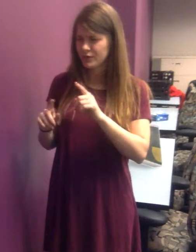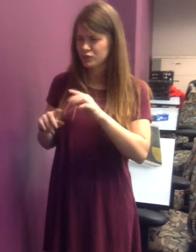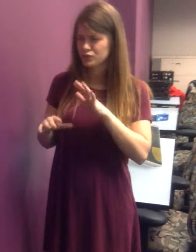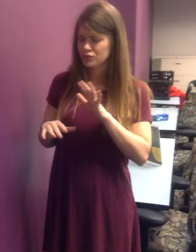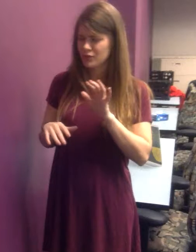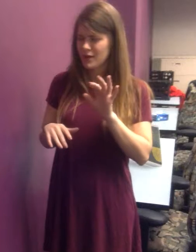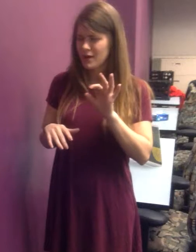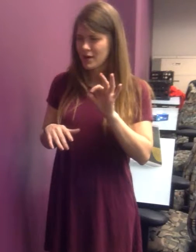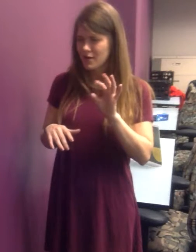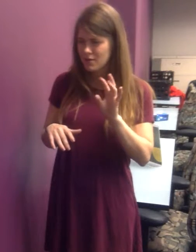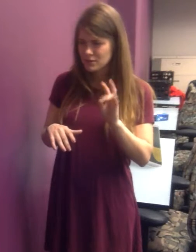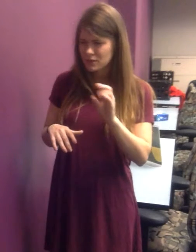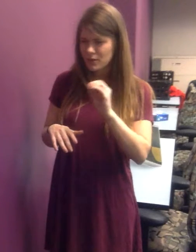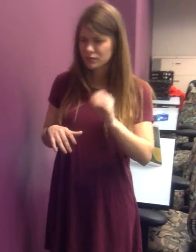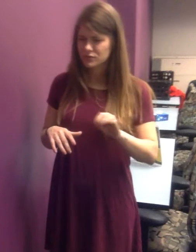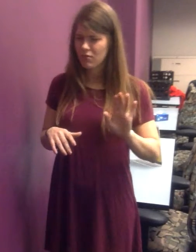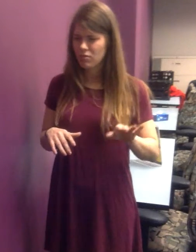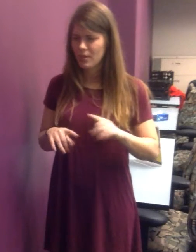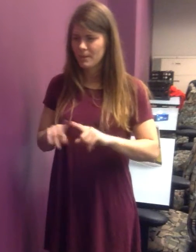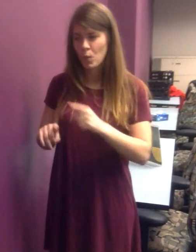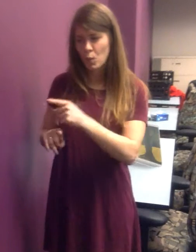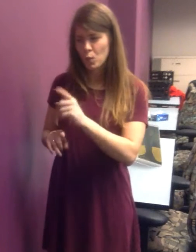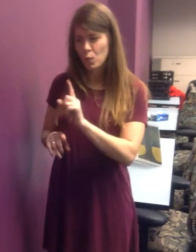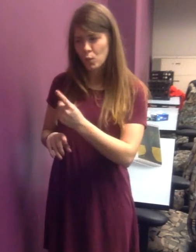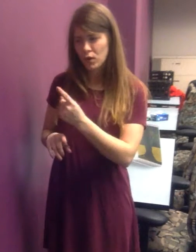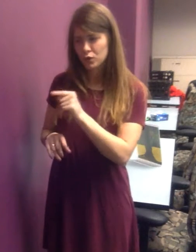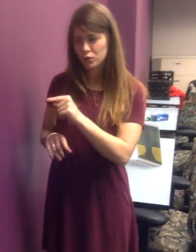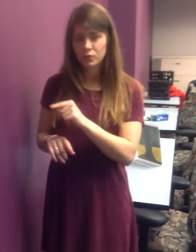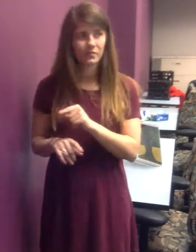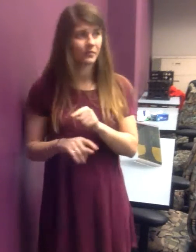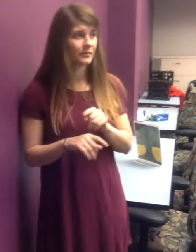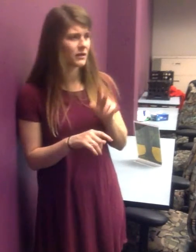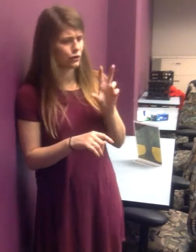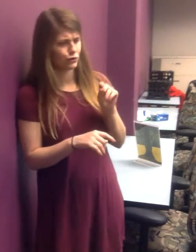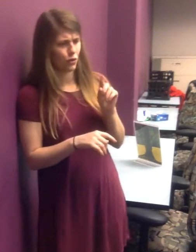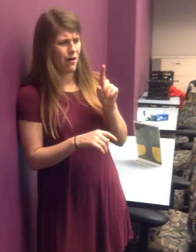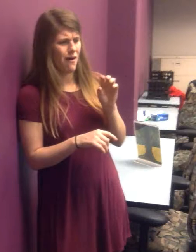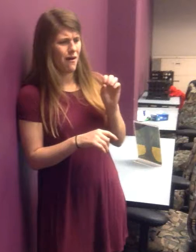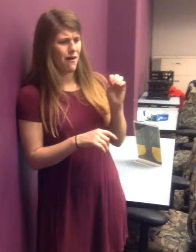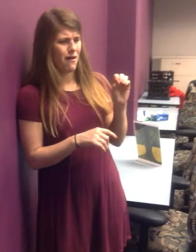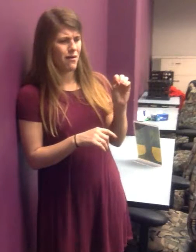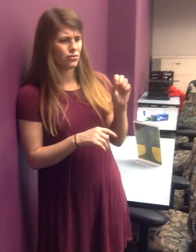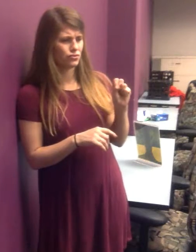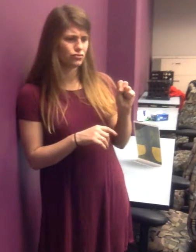think that's the way it works. There's hundreds of us, hundreds, thousands of us. Look,